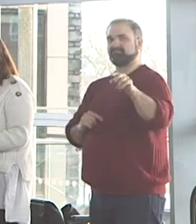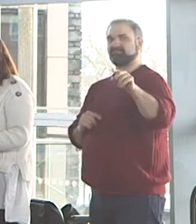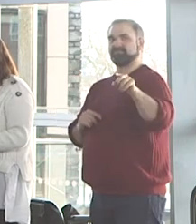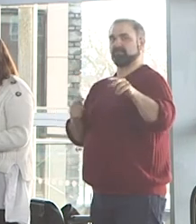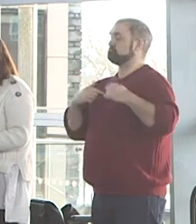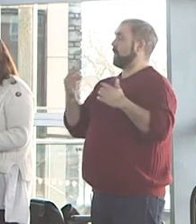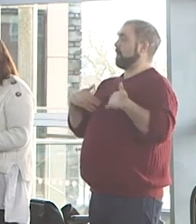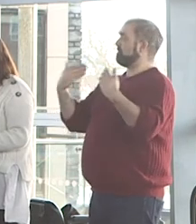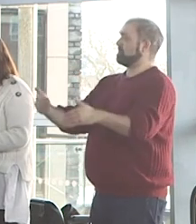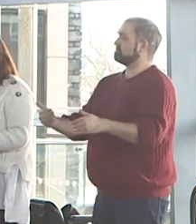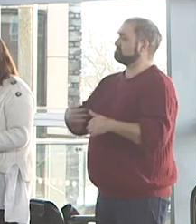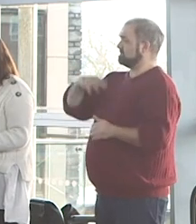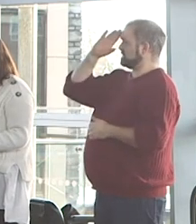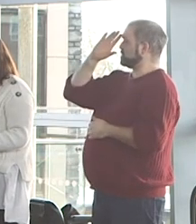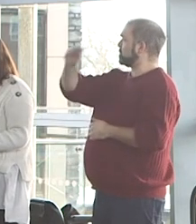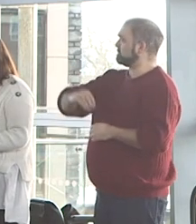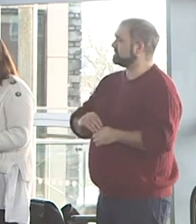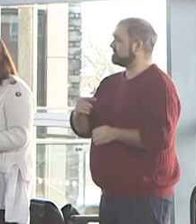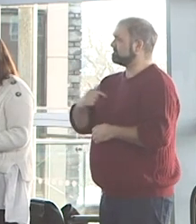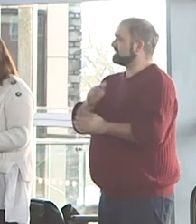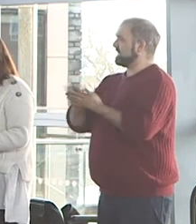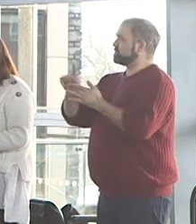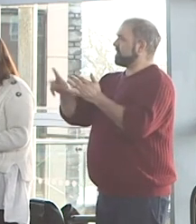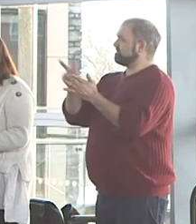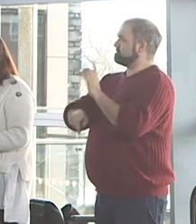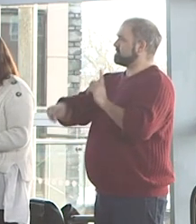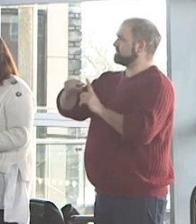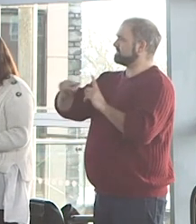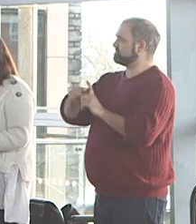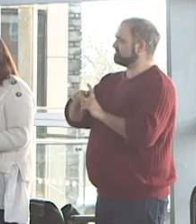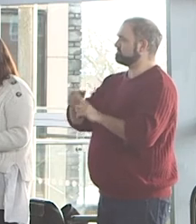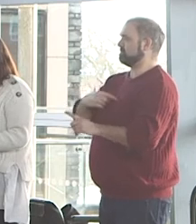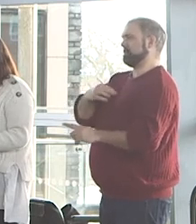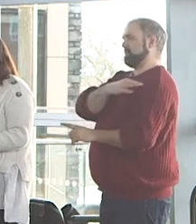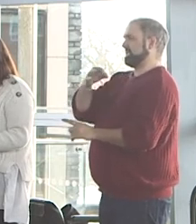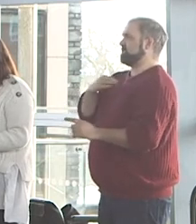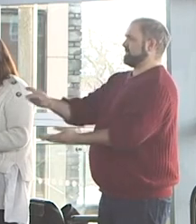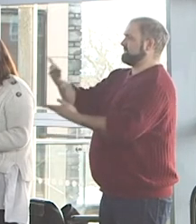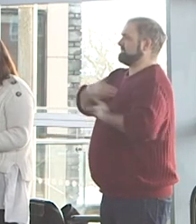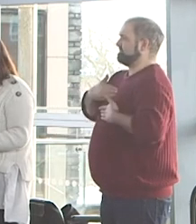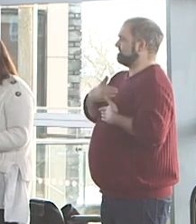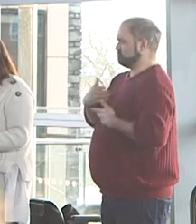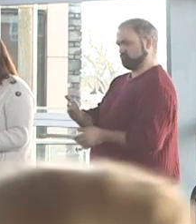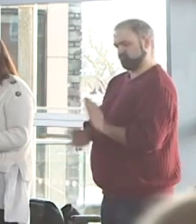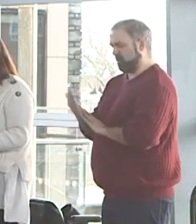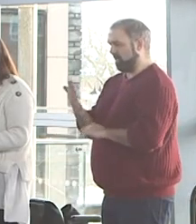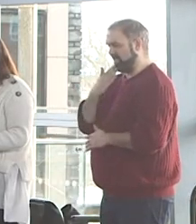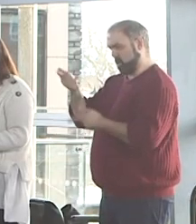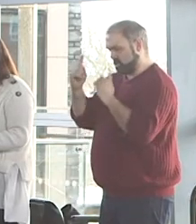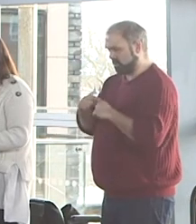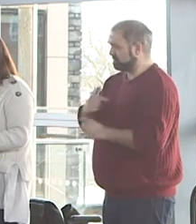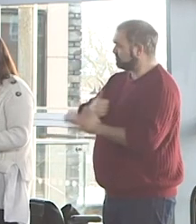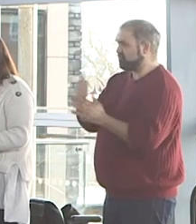upfront about it. I told them I'm HIV positive, and I got the medication right away, thank God. I had